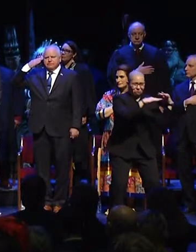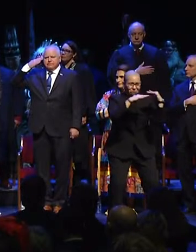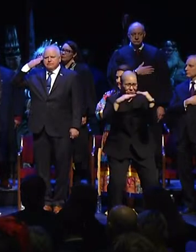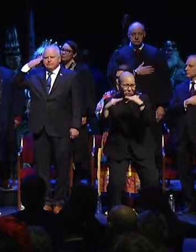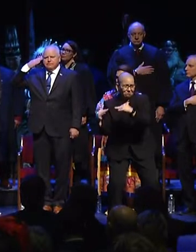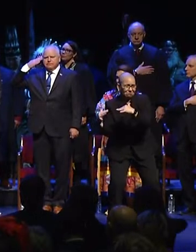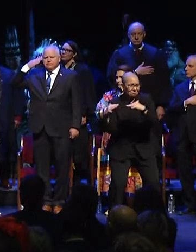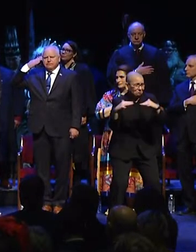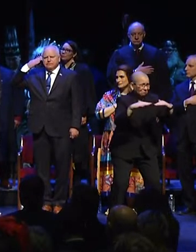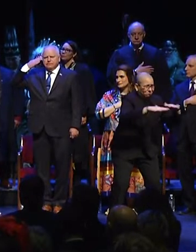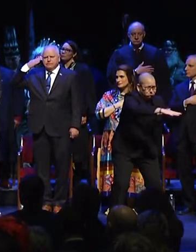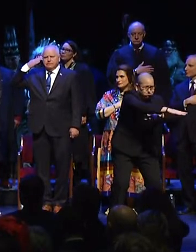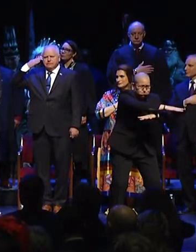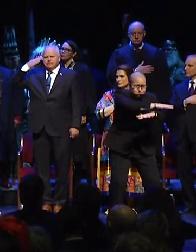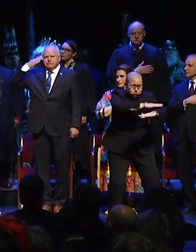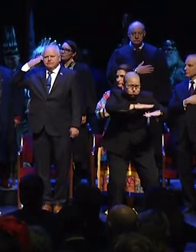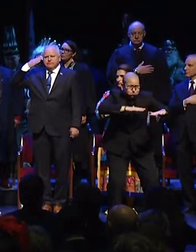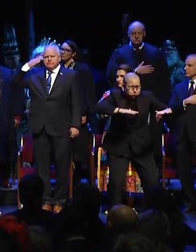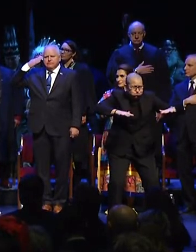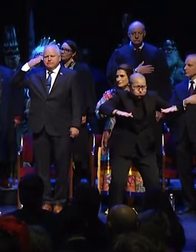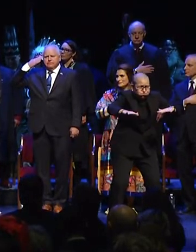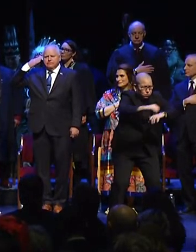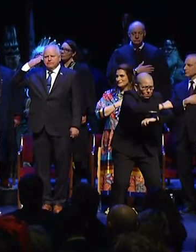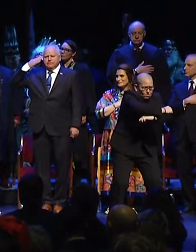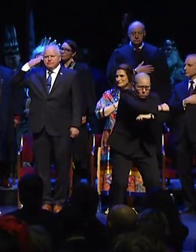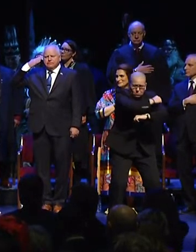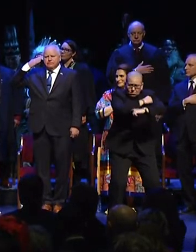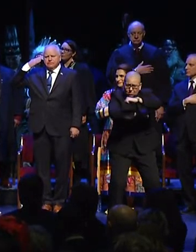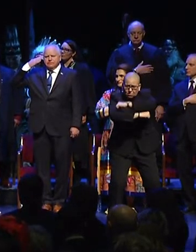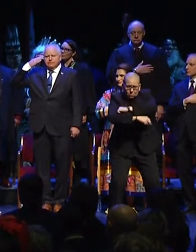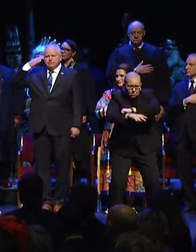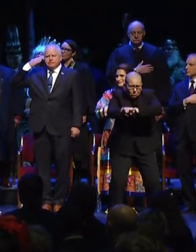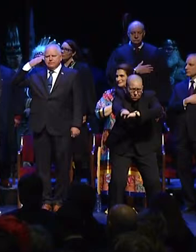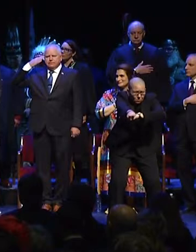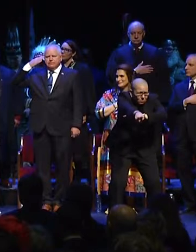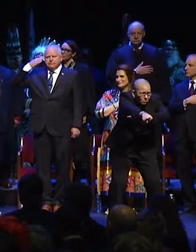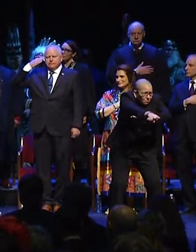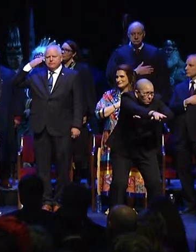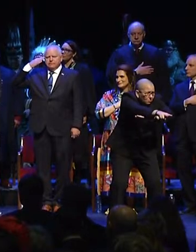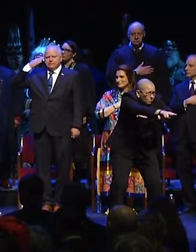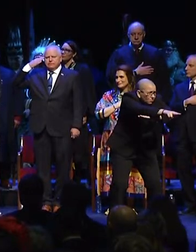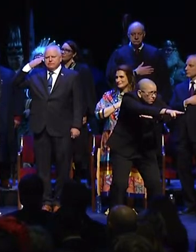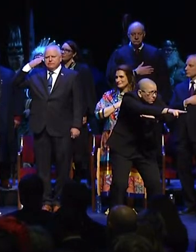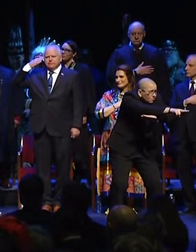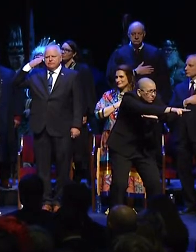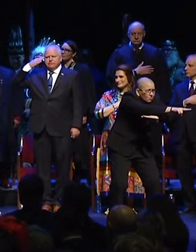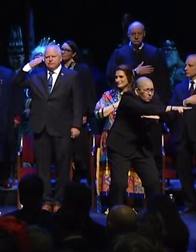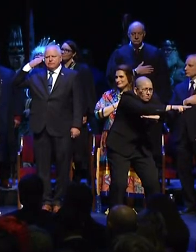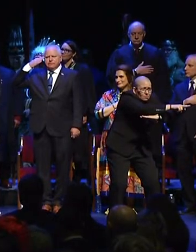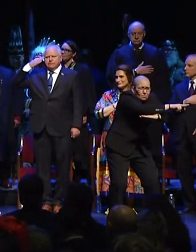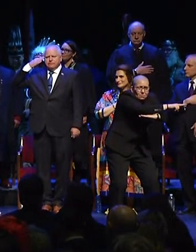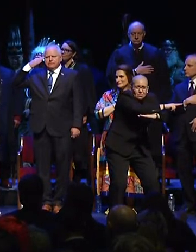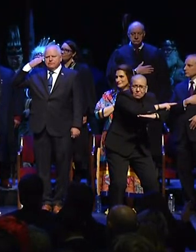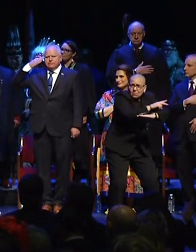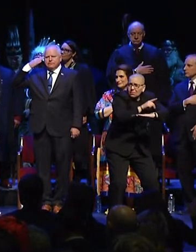perilous fight, o'er the ramparts we watched, were